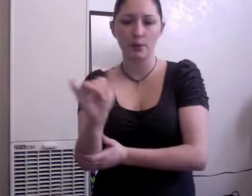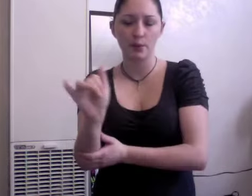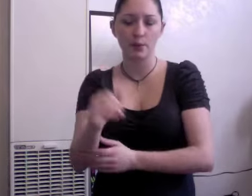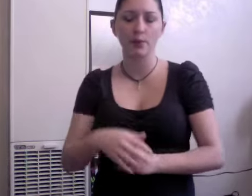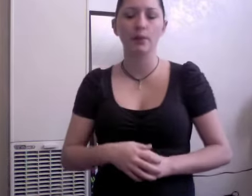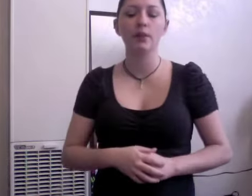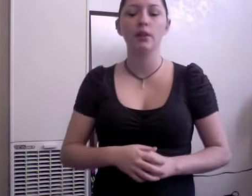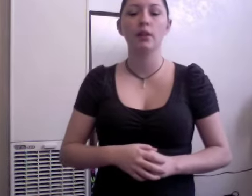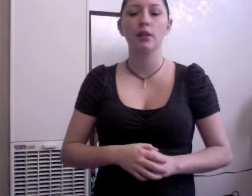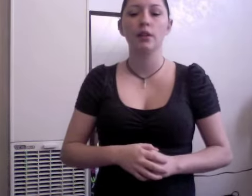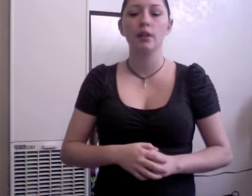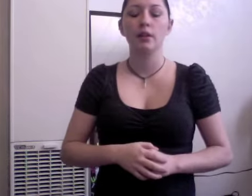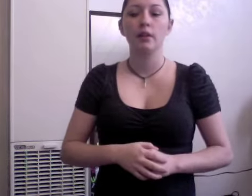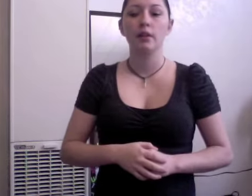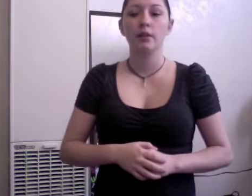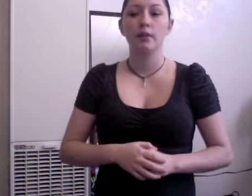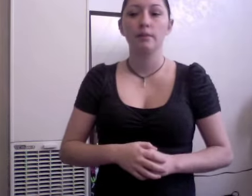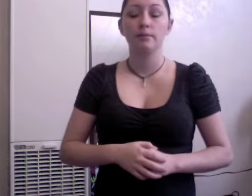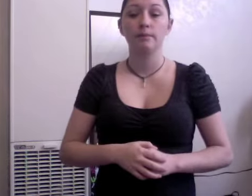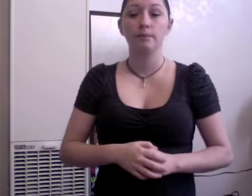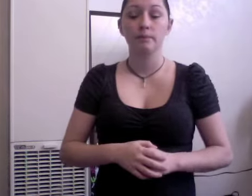Alright, now from the small intestine,